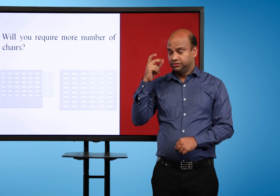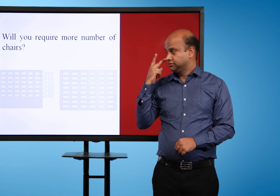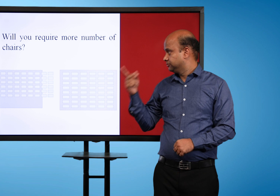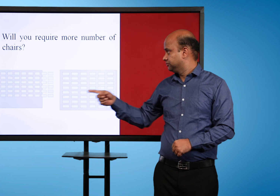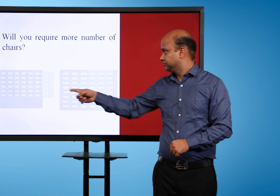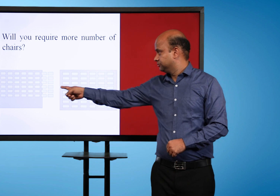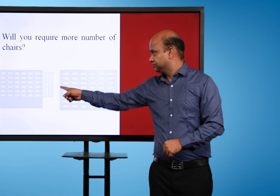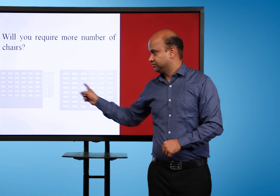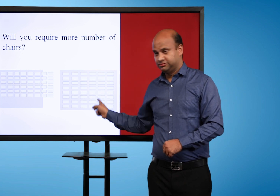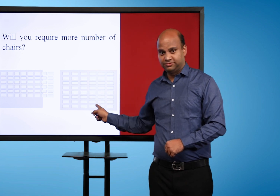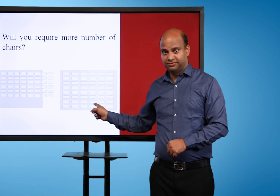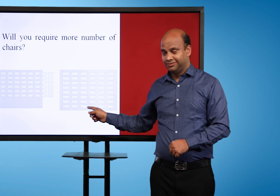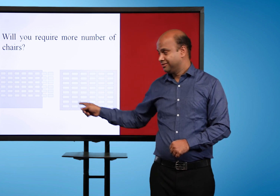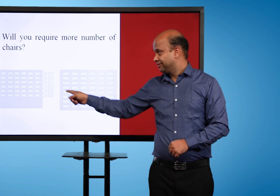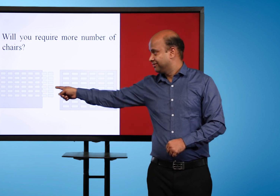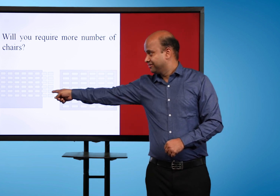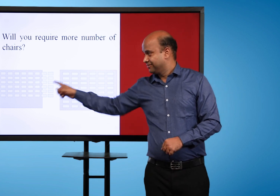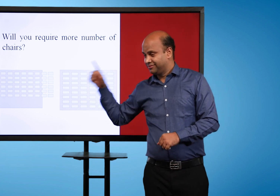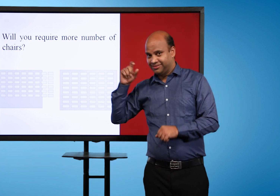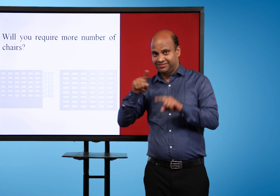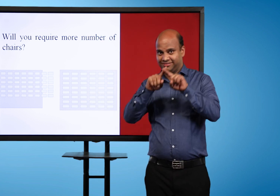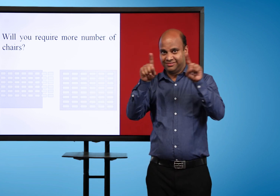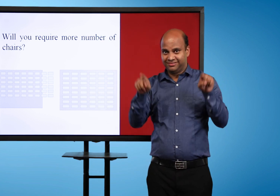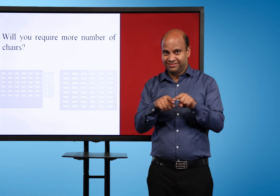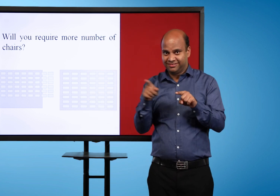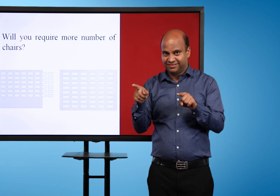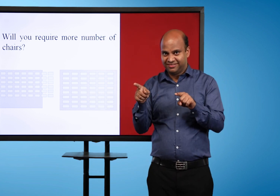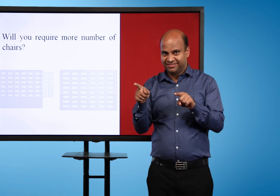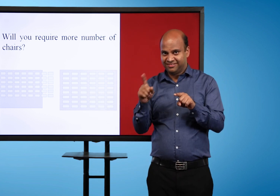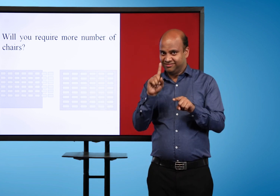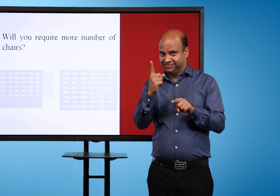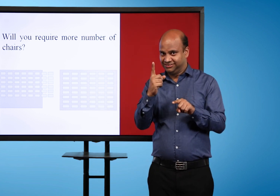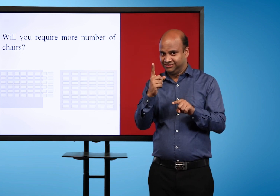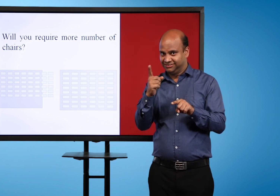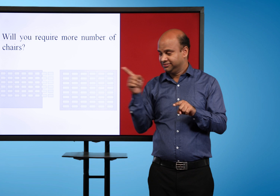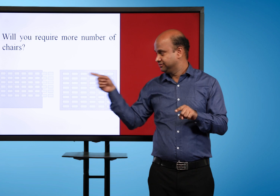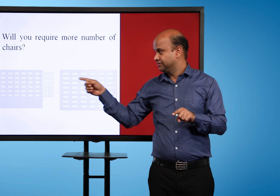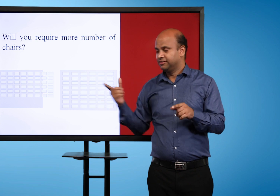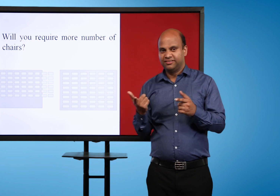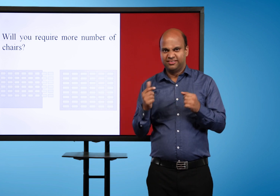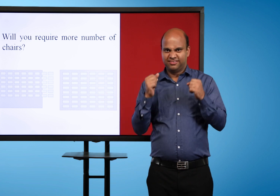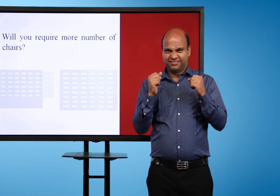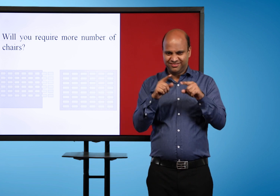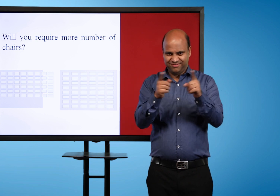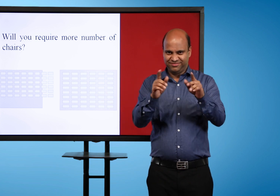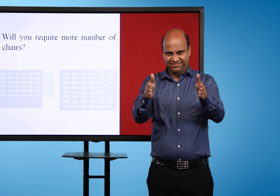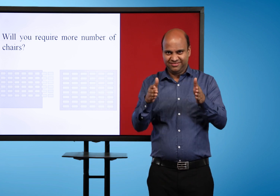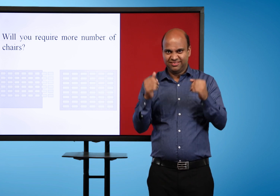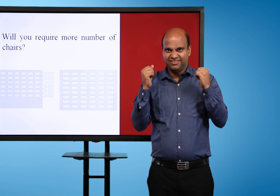Next to this, we have two pictures showing the arrangement of chairs. The first one shows 6 rows of